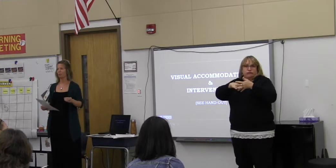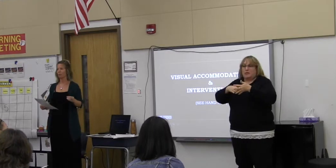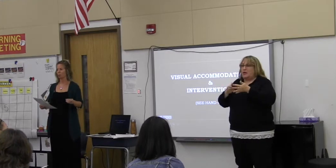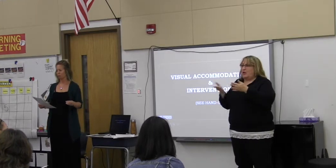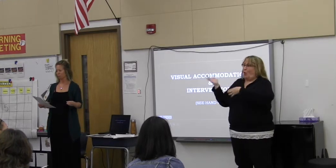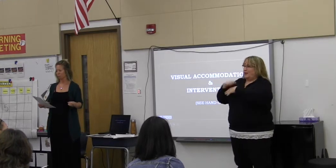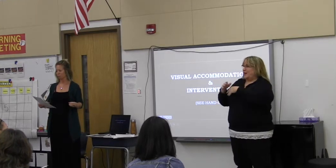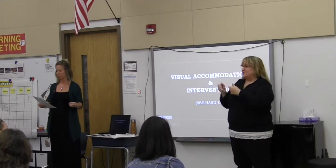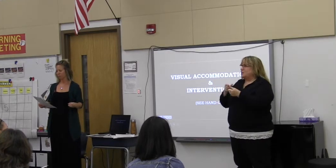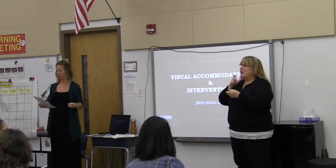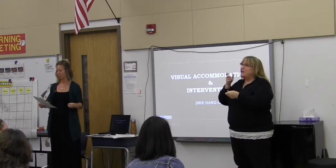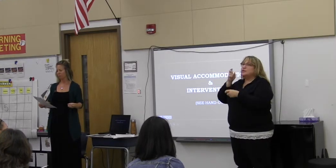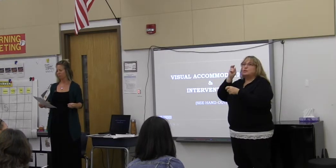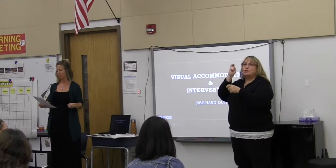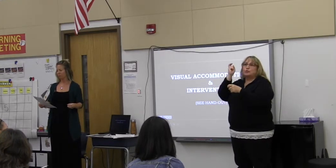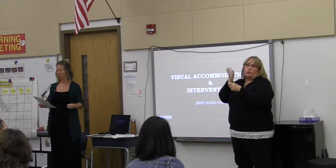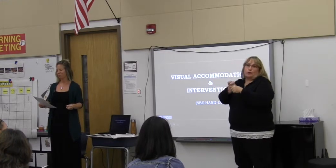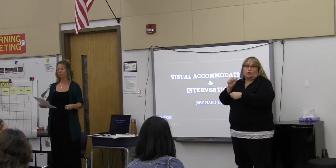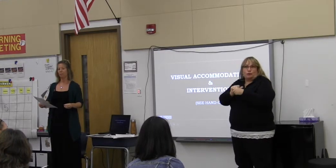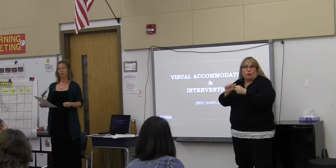work as hard visually.